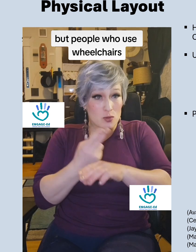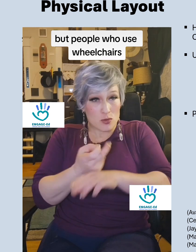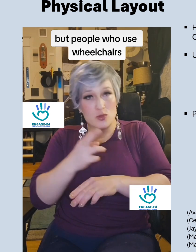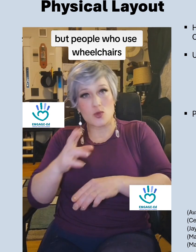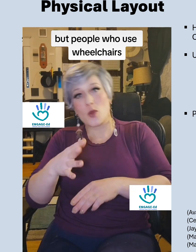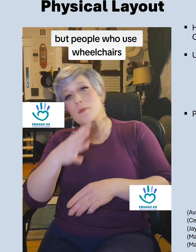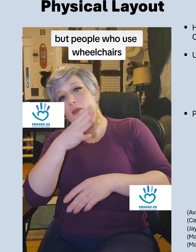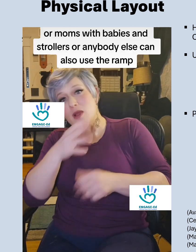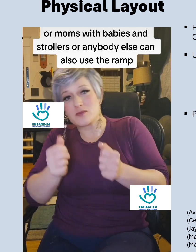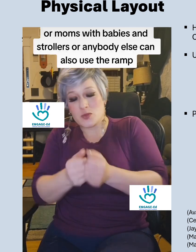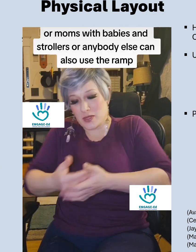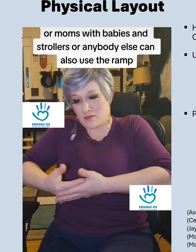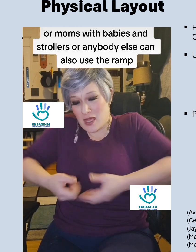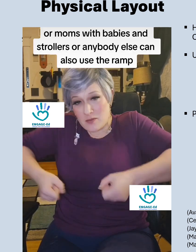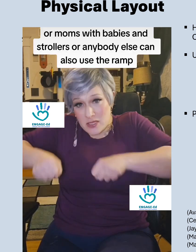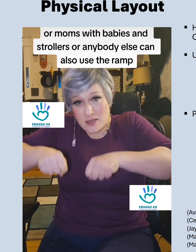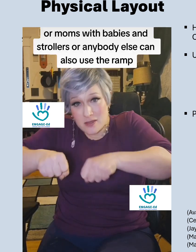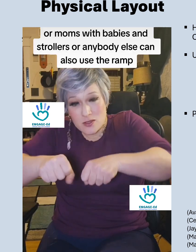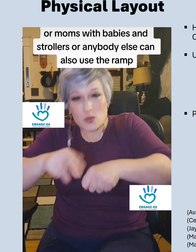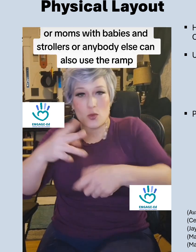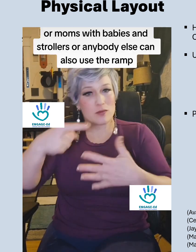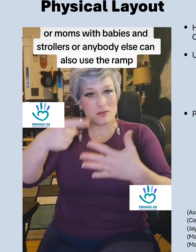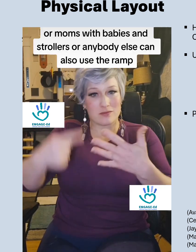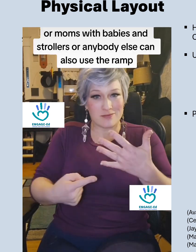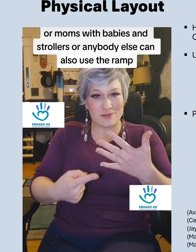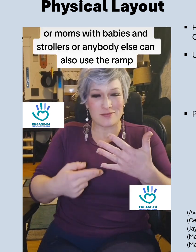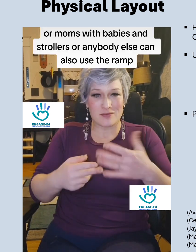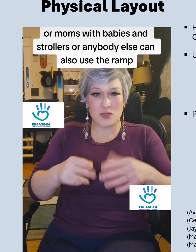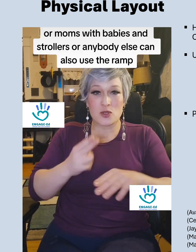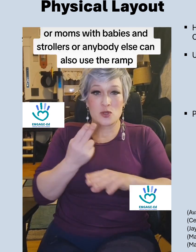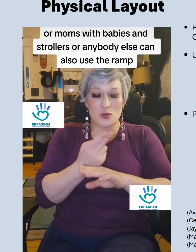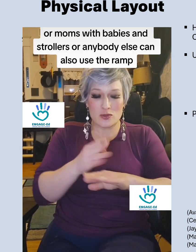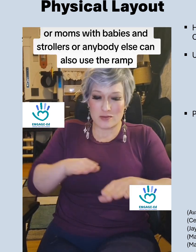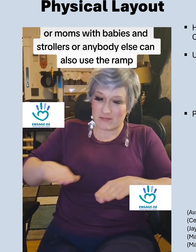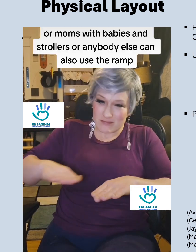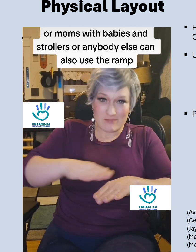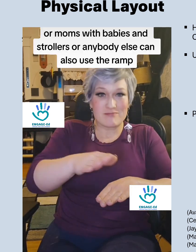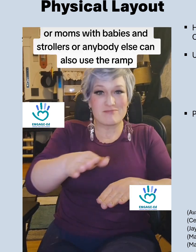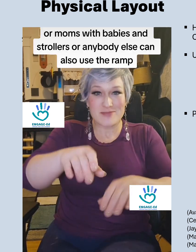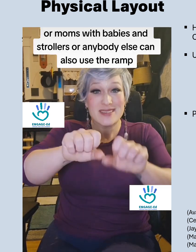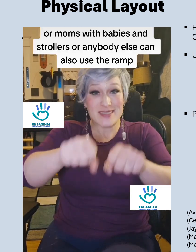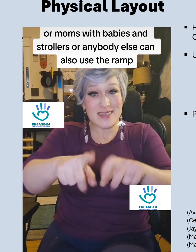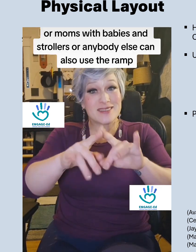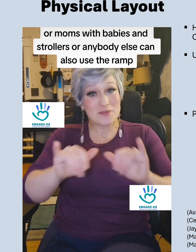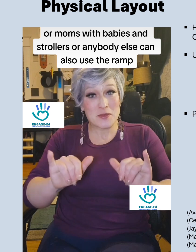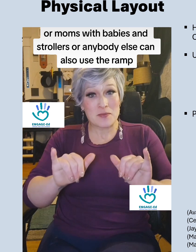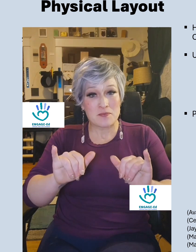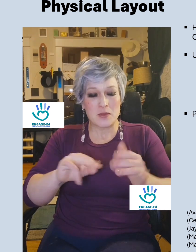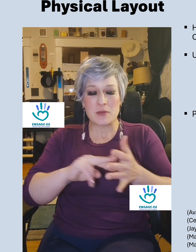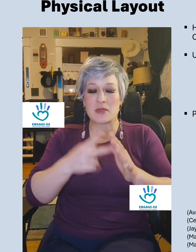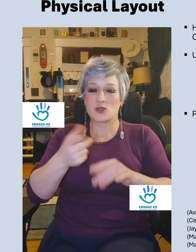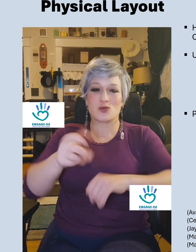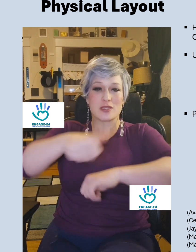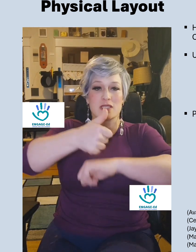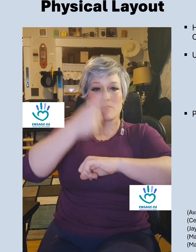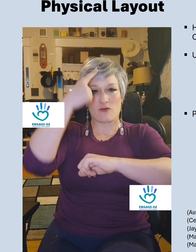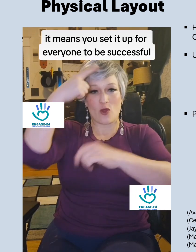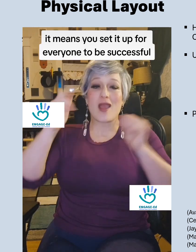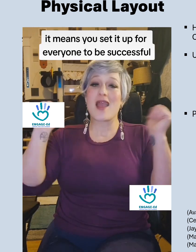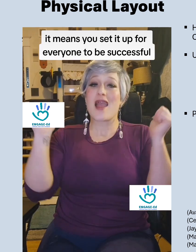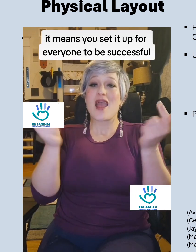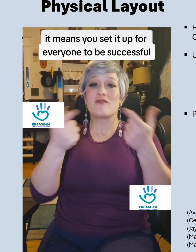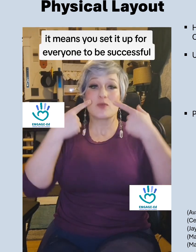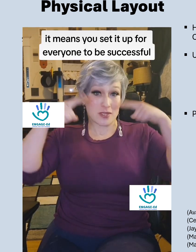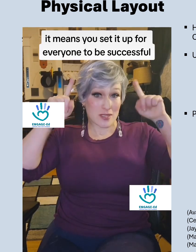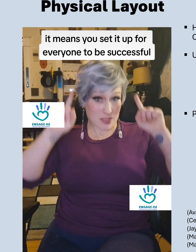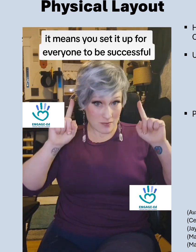use wheelchairs or moms with babies in strollers or anybody else can also use the ramp. It means